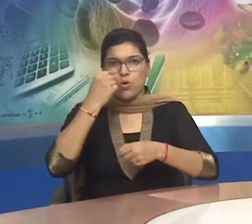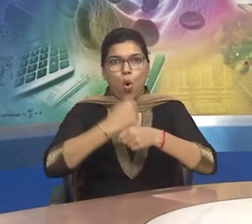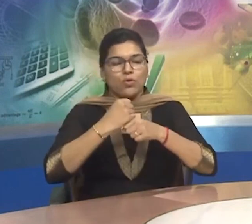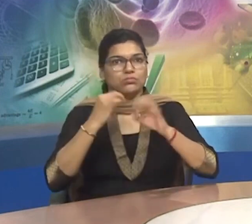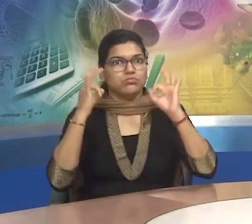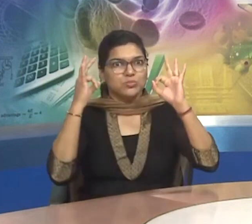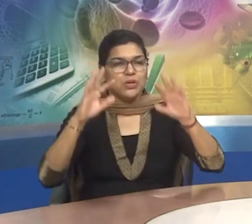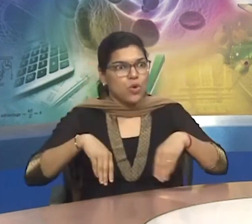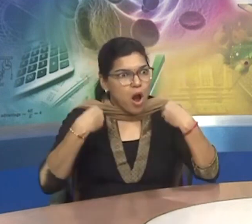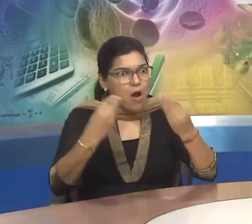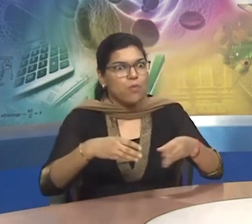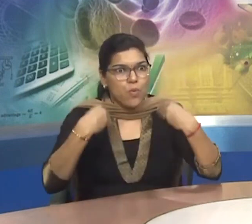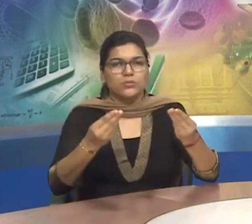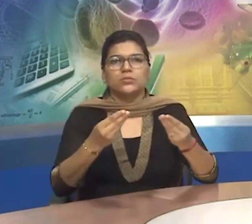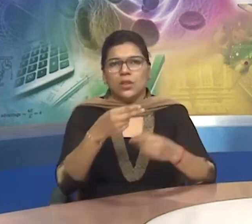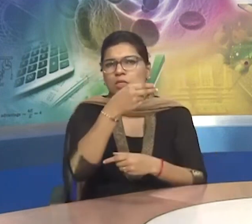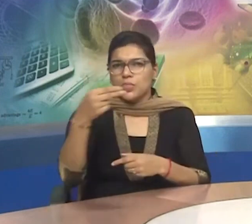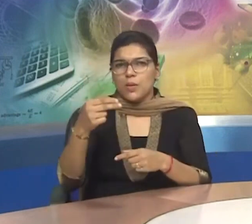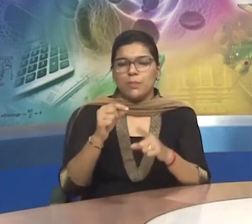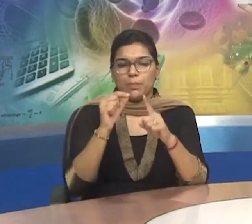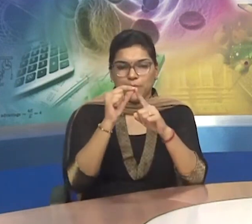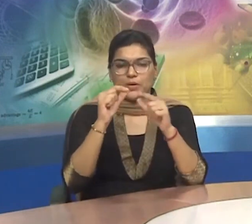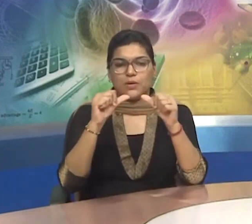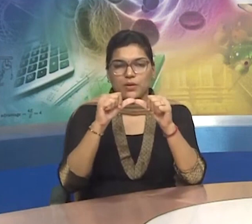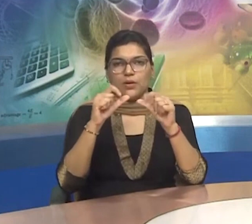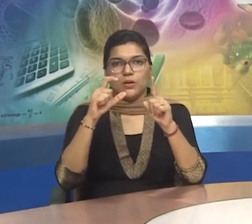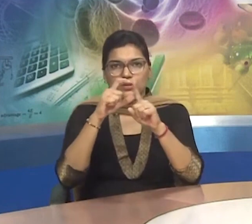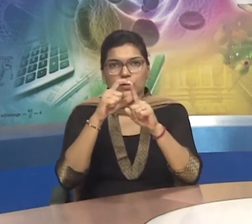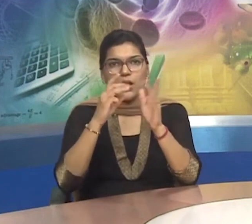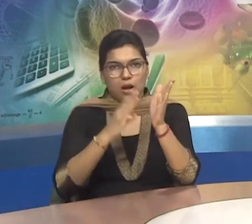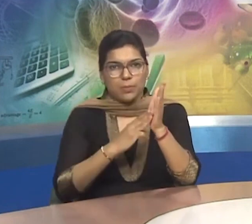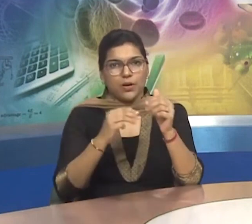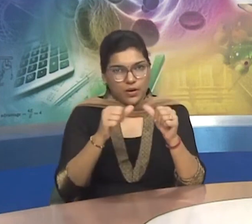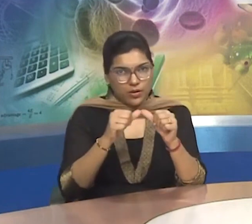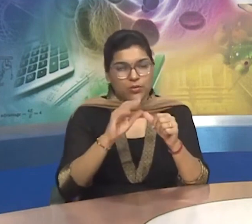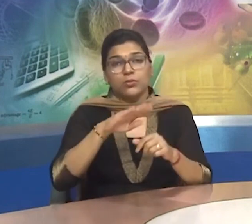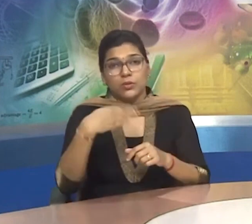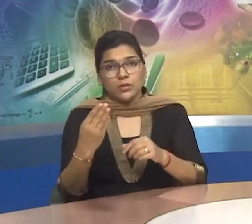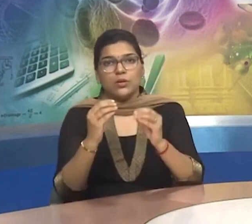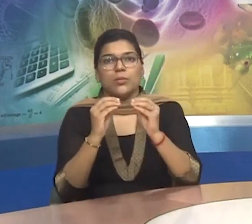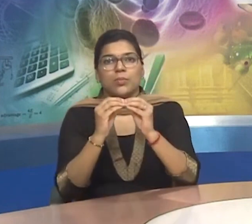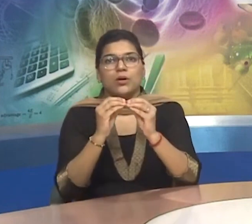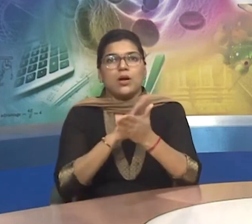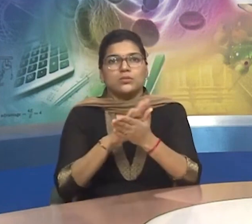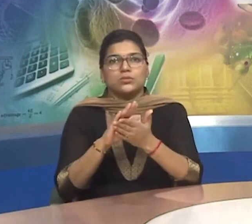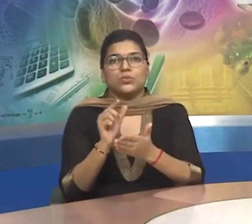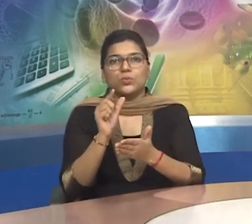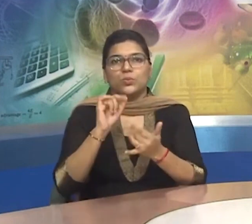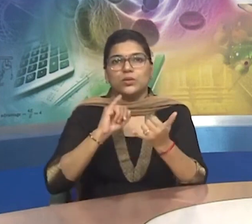Besides this, there are some awards like Padma Bhushan Award